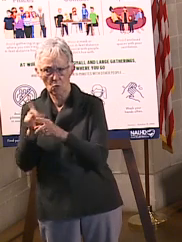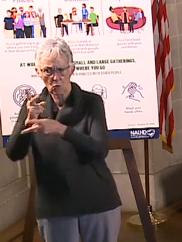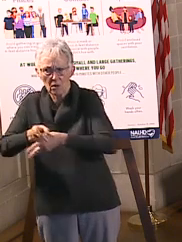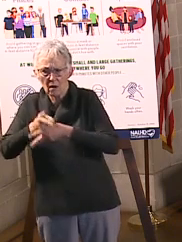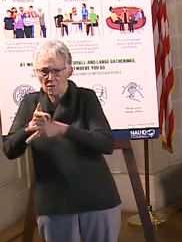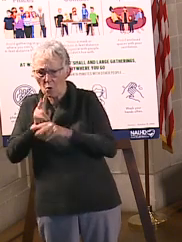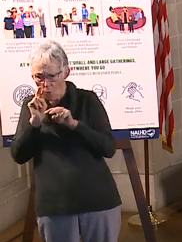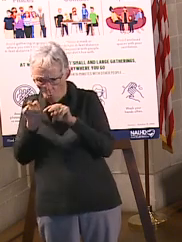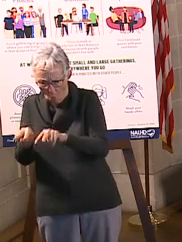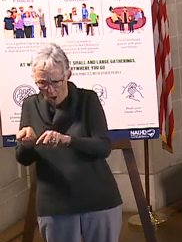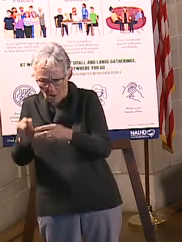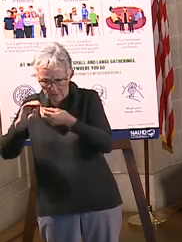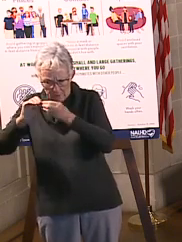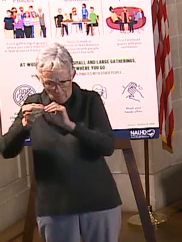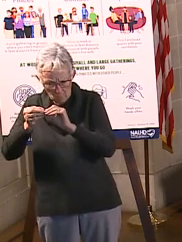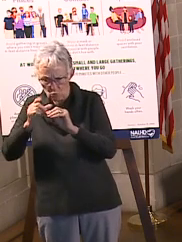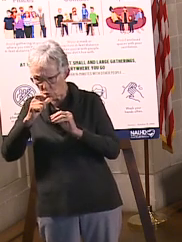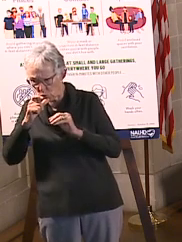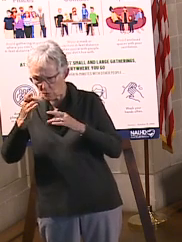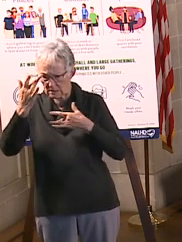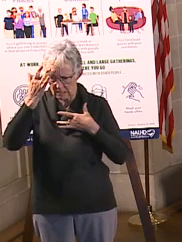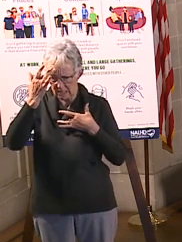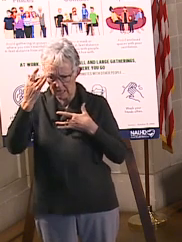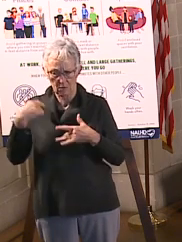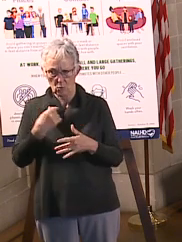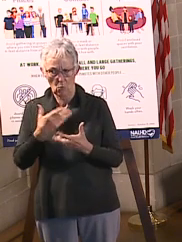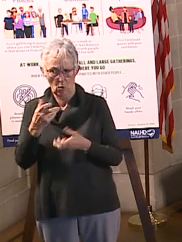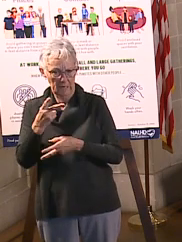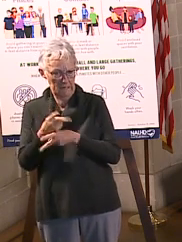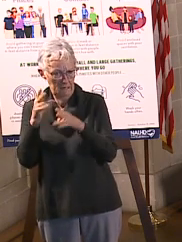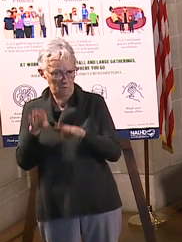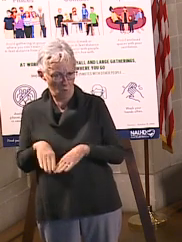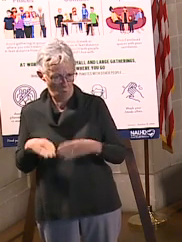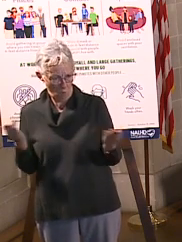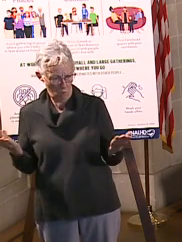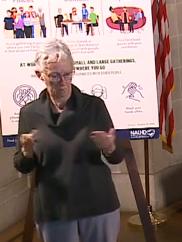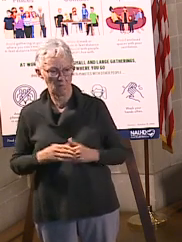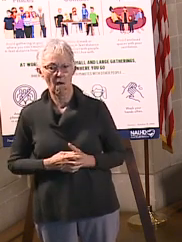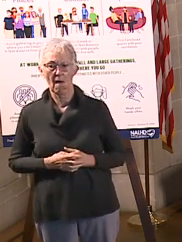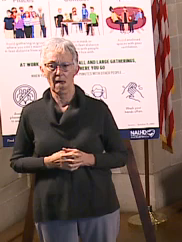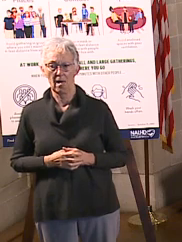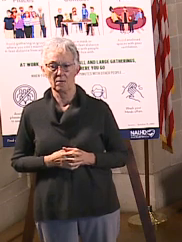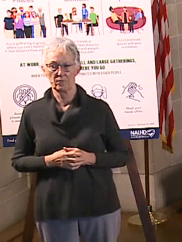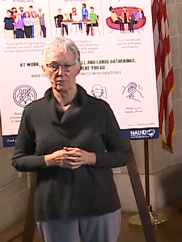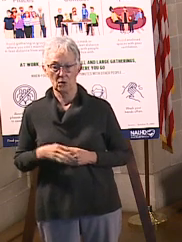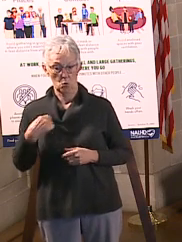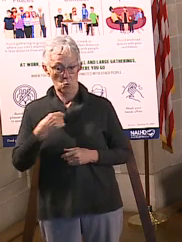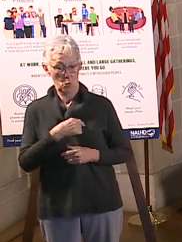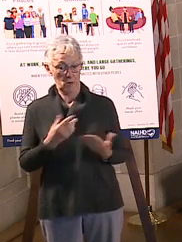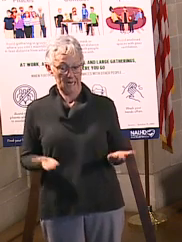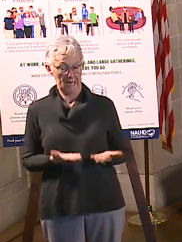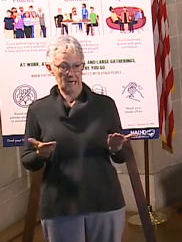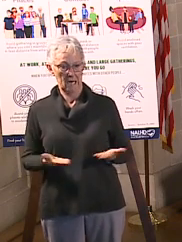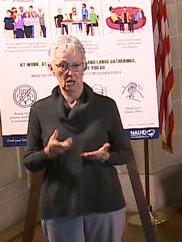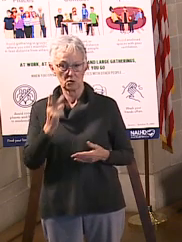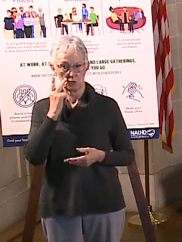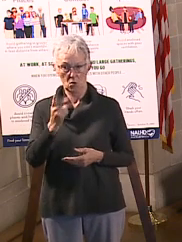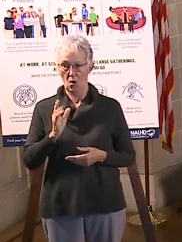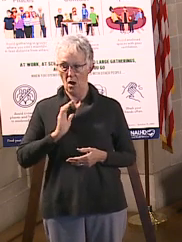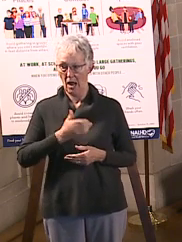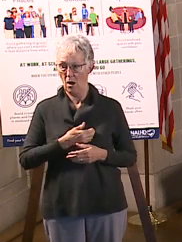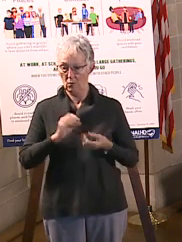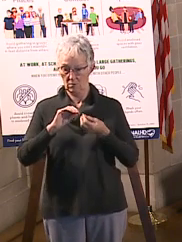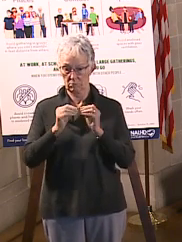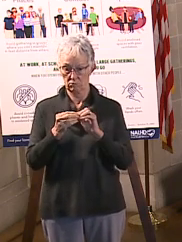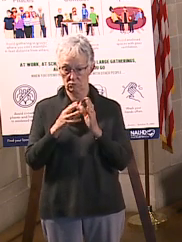students. And unlike most of the campuses across the nation, and particularly here in the Midwest, we saw an enrollment growth.